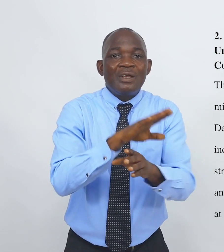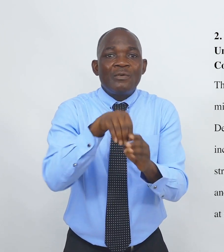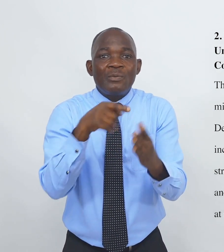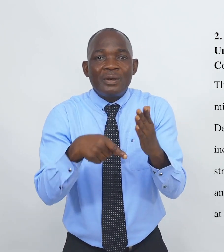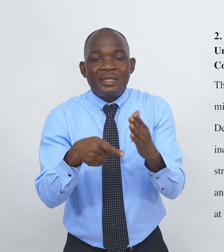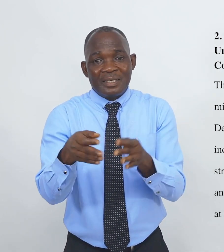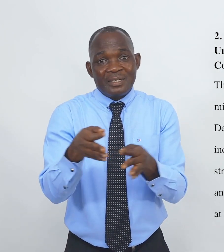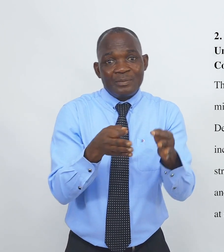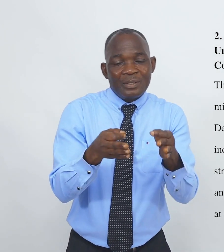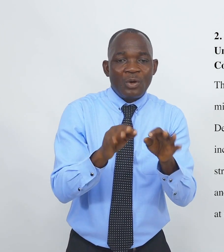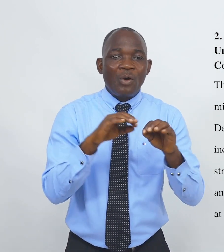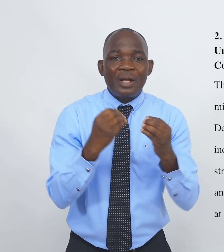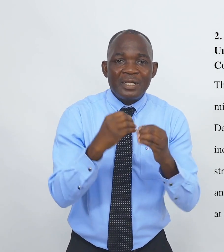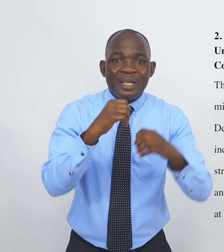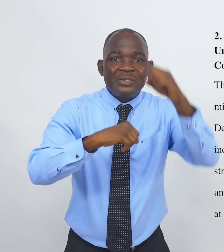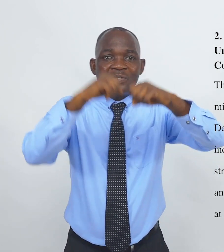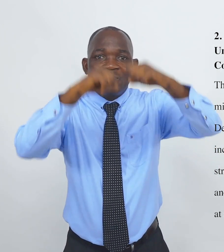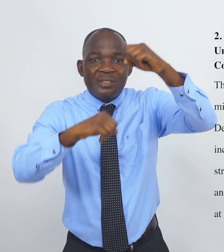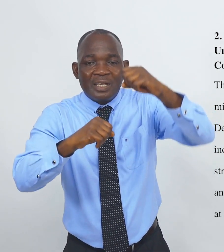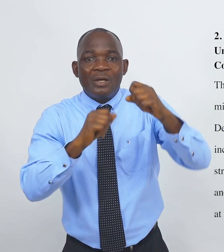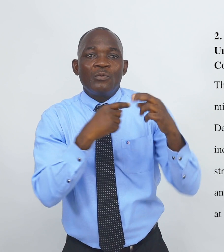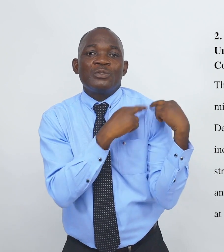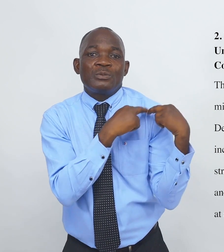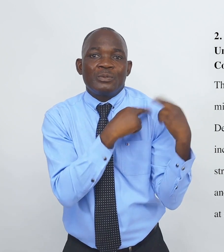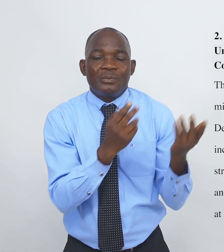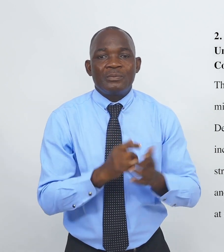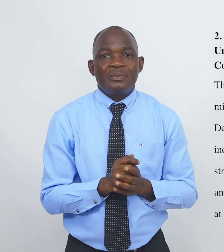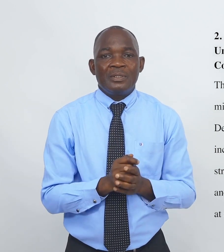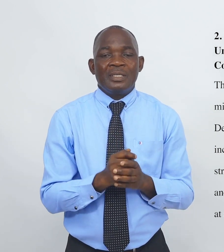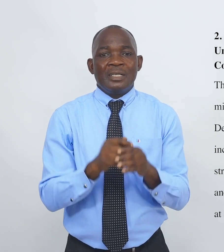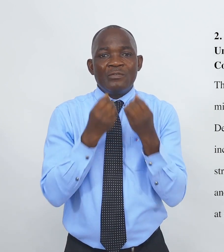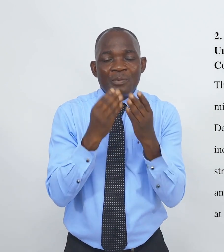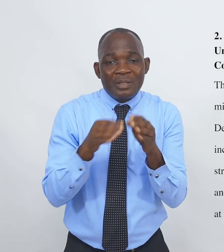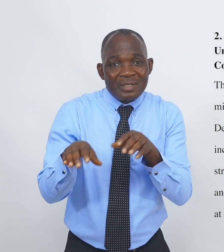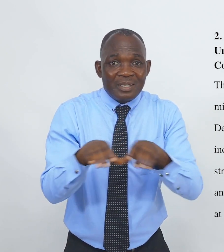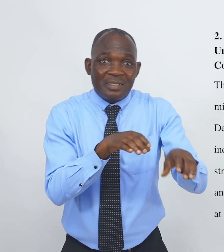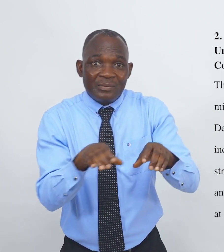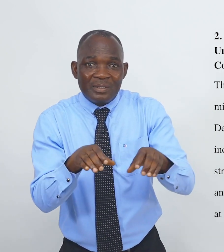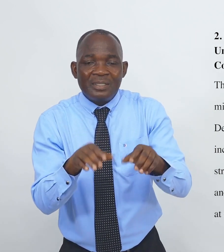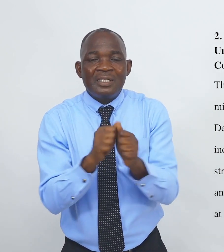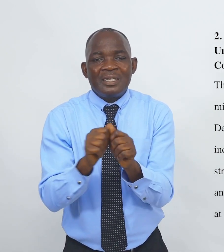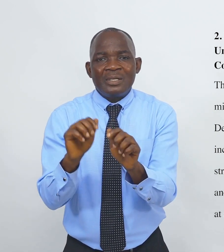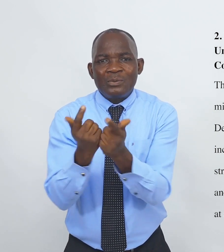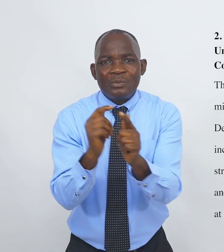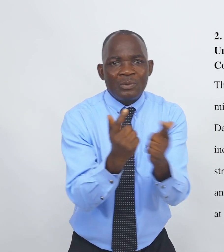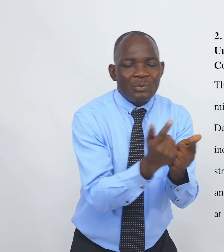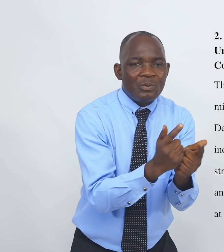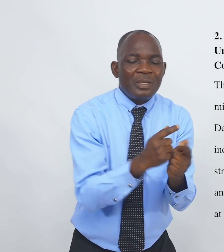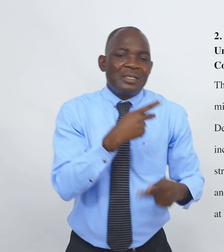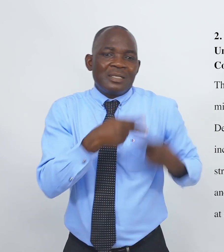the description of organizational structure, responsibilities, details of activities, and classes and types of